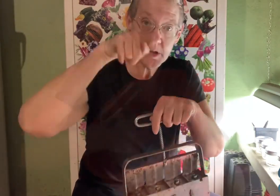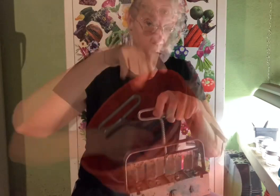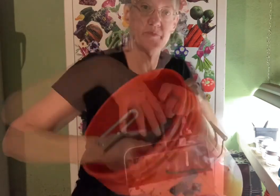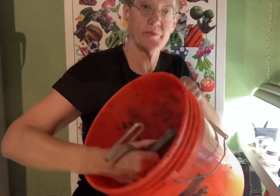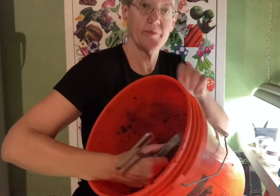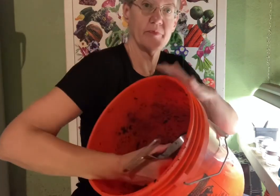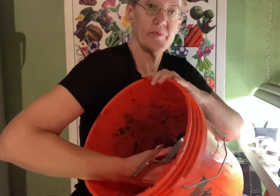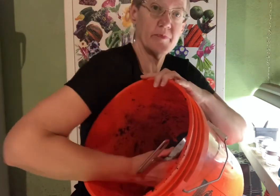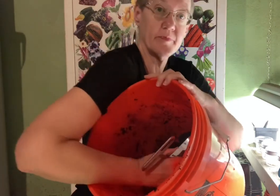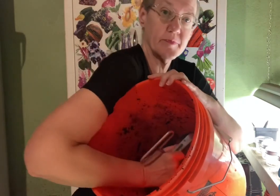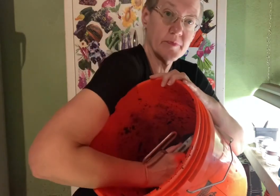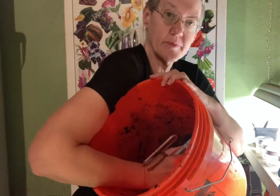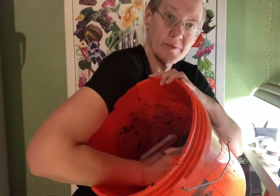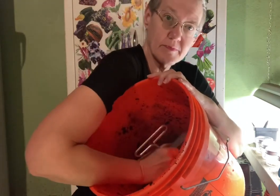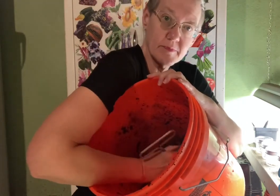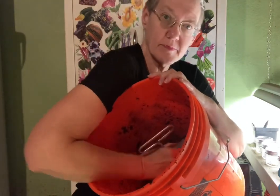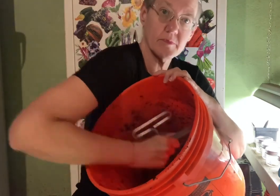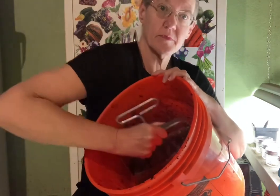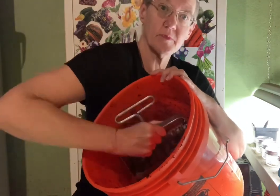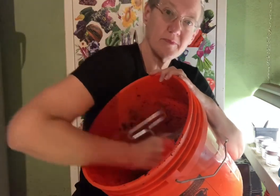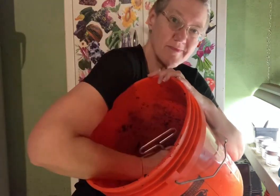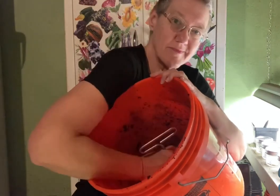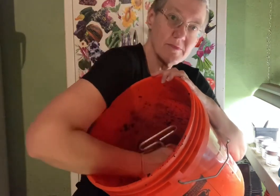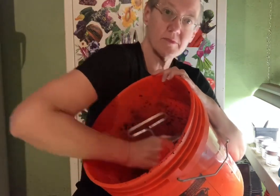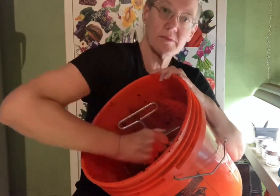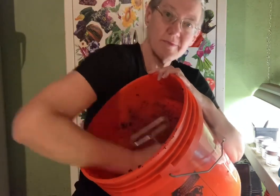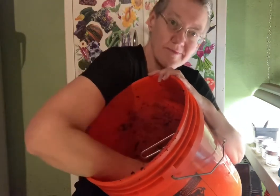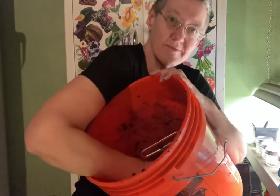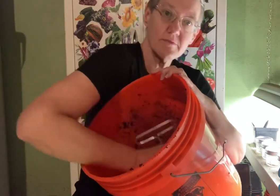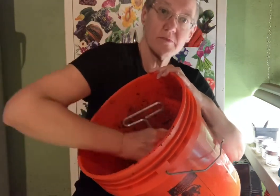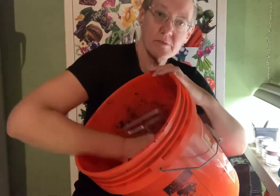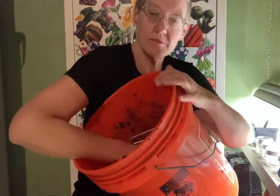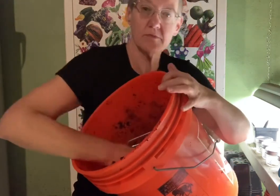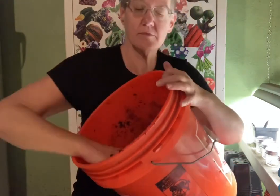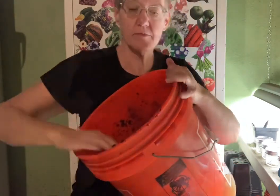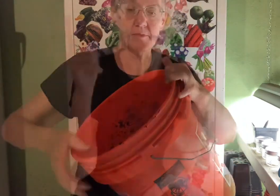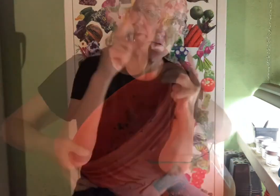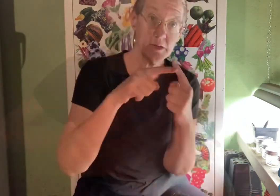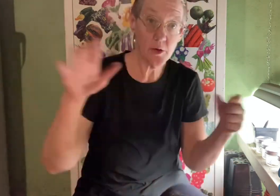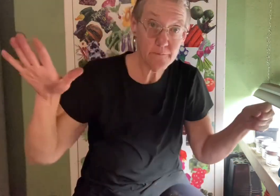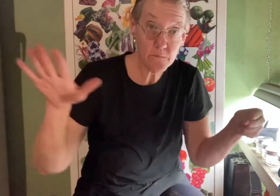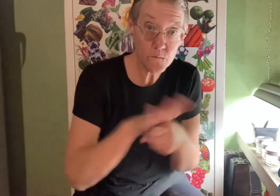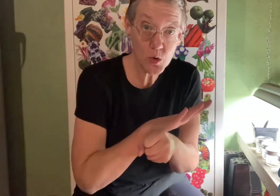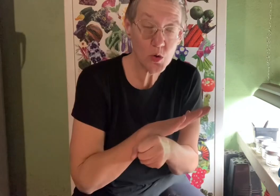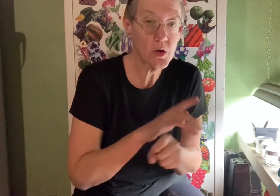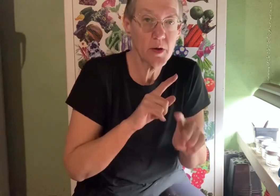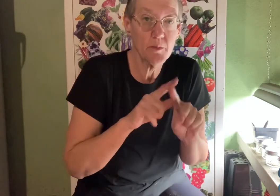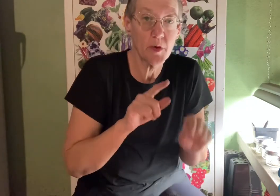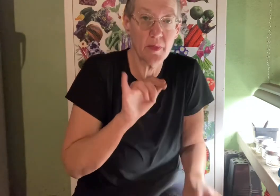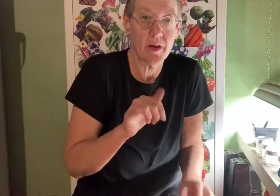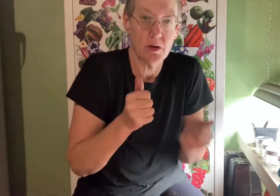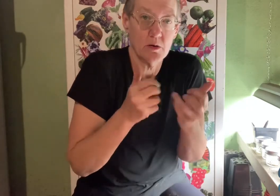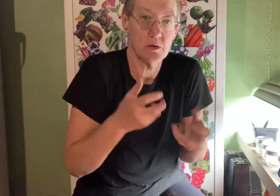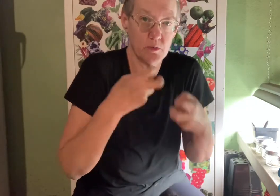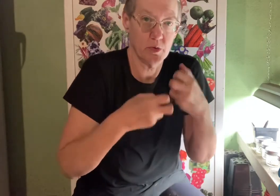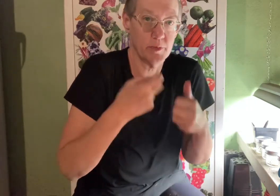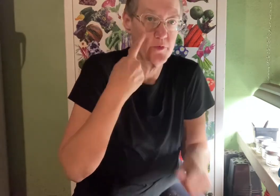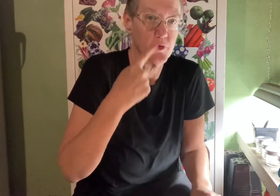for me. Normally, you're just going to press it down into the soil over and over again until it's really full.